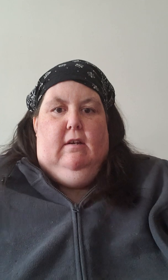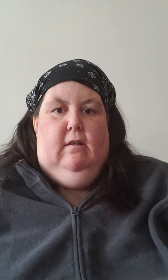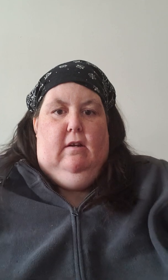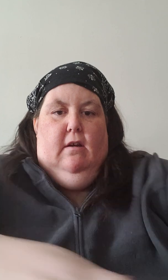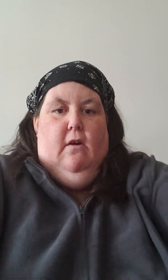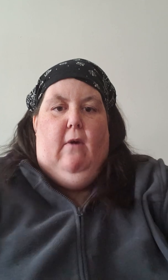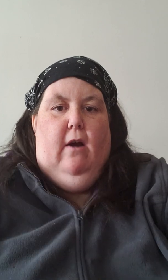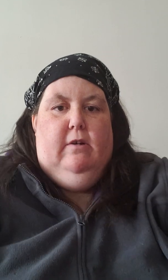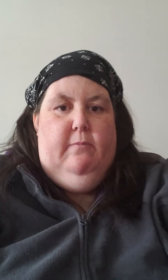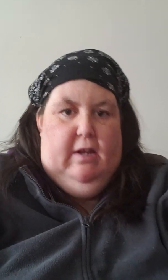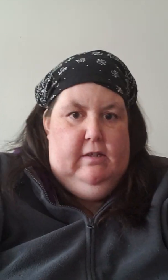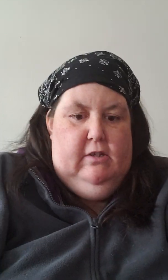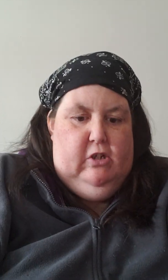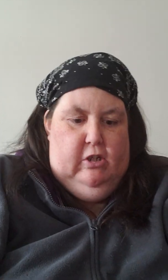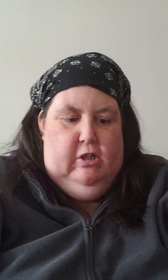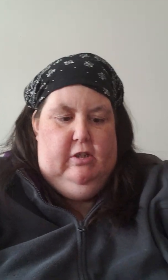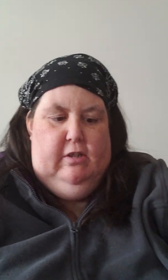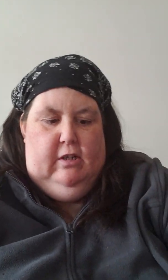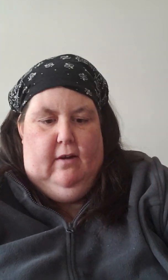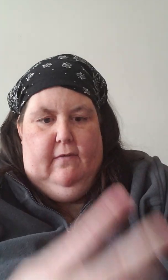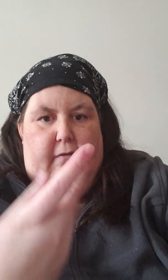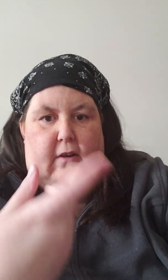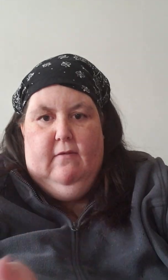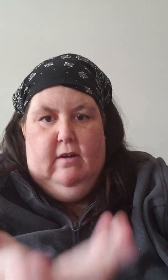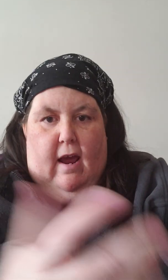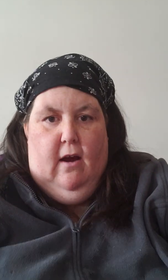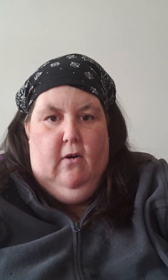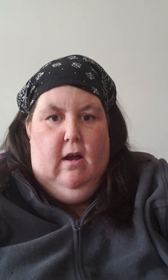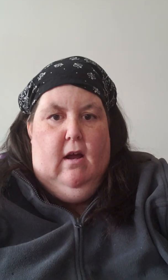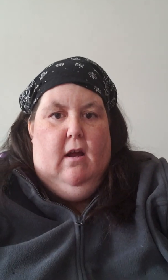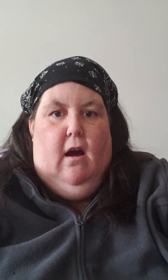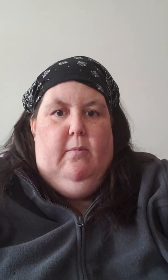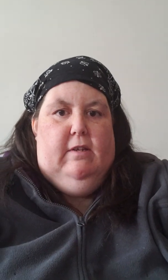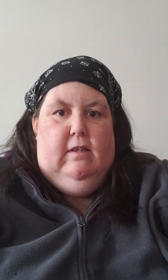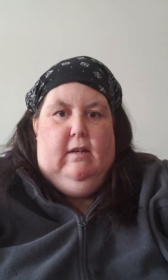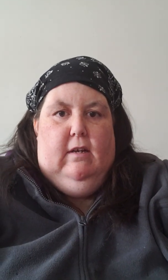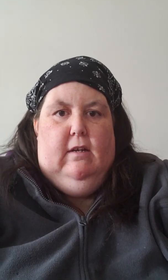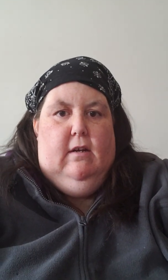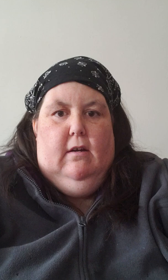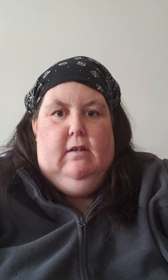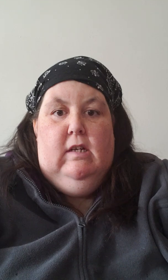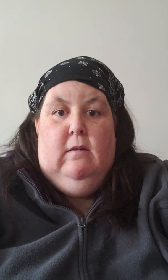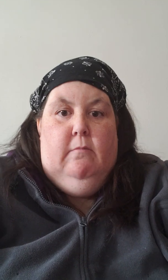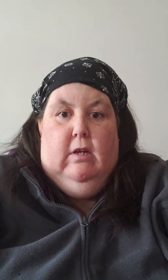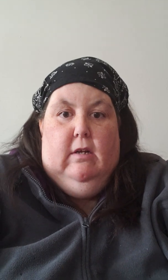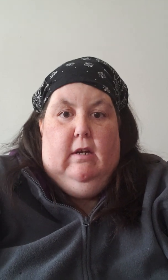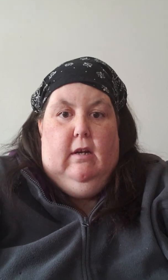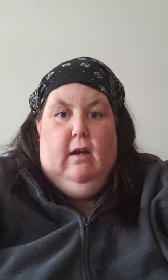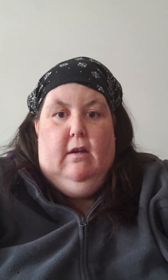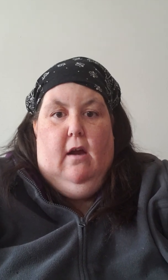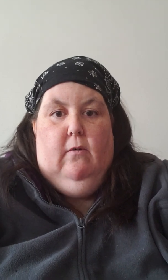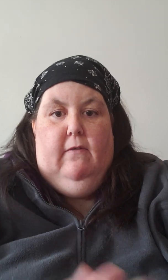sitting around in places, churches and stuff. Even now, I'll be sitting in a team meeting and I will